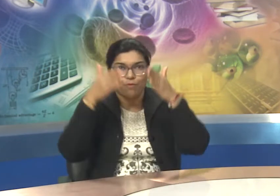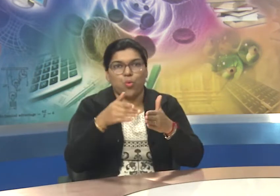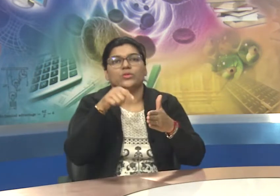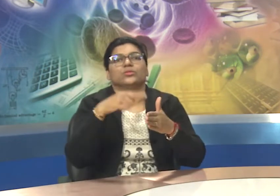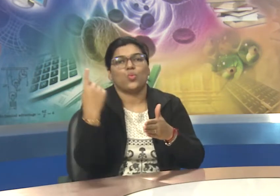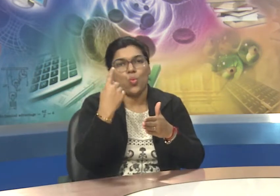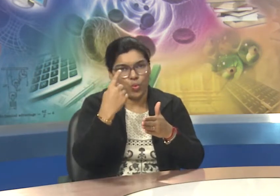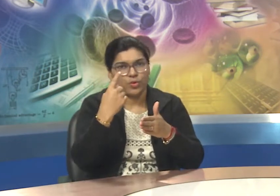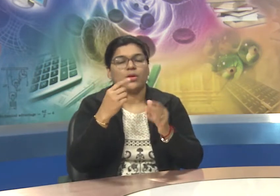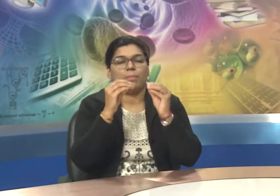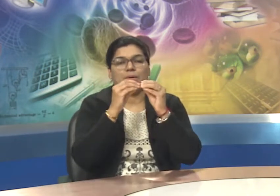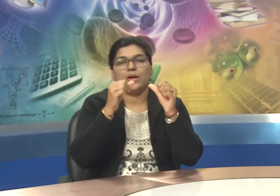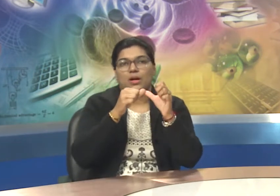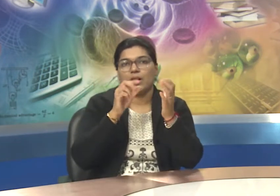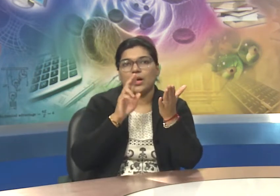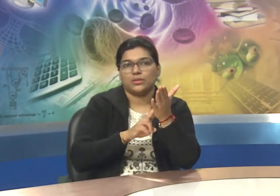used in English